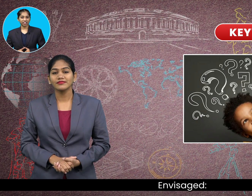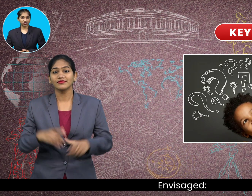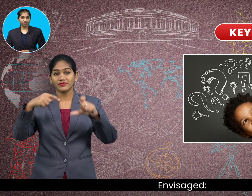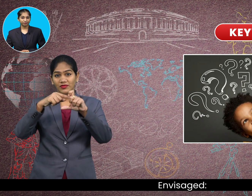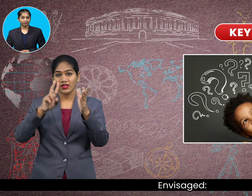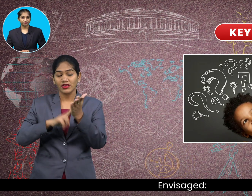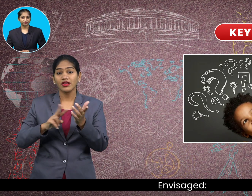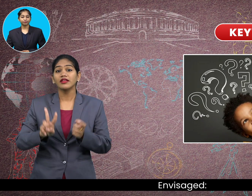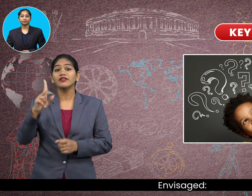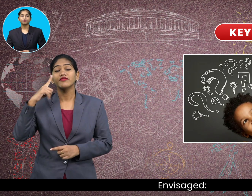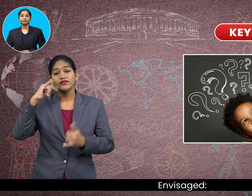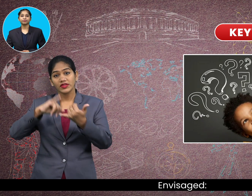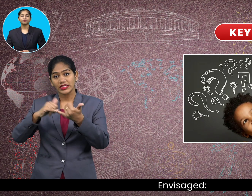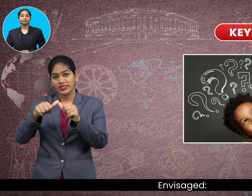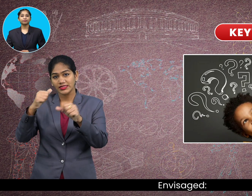Envisaged.